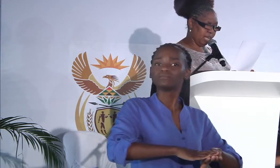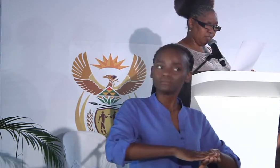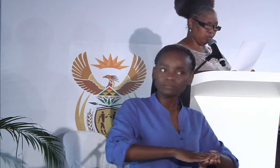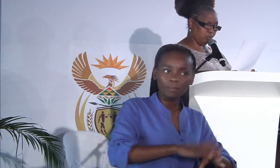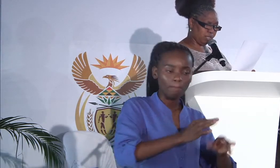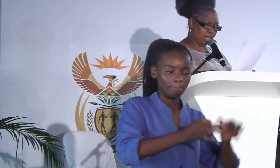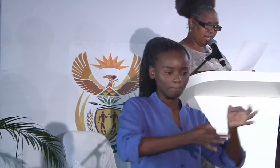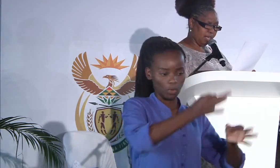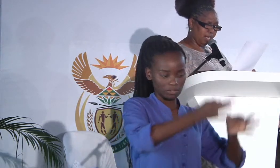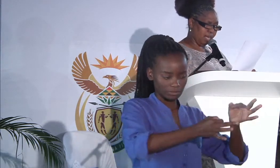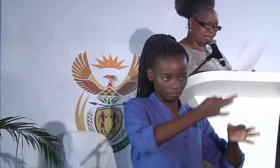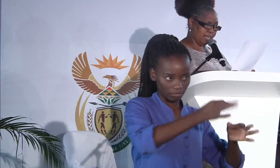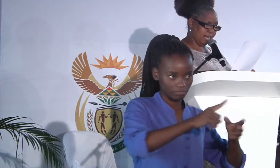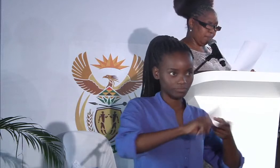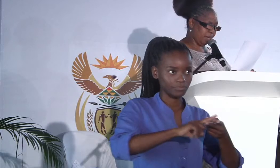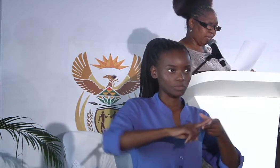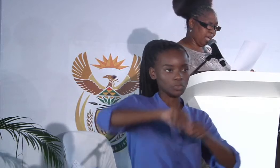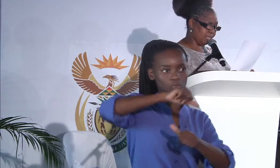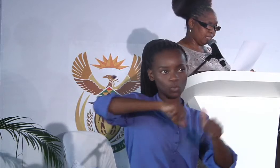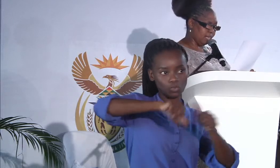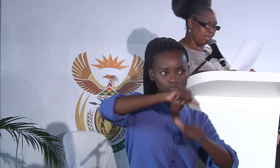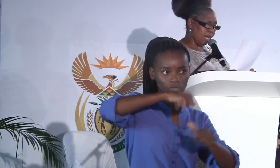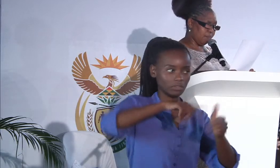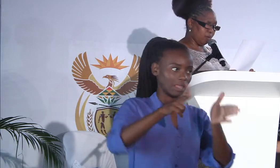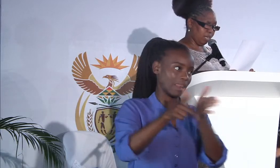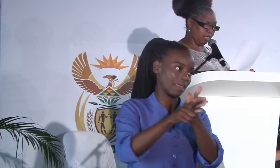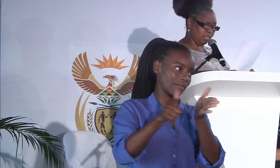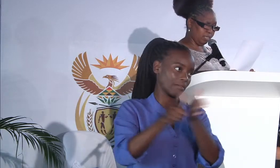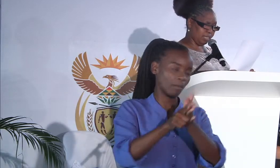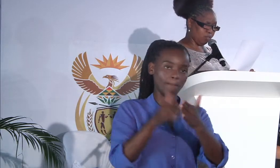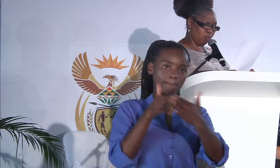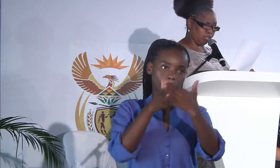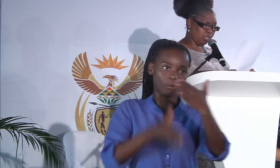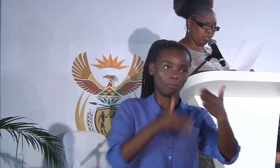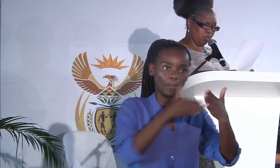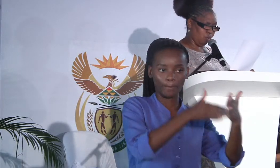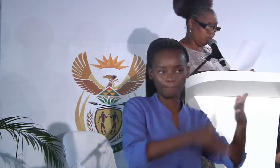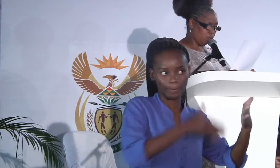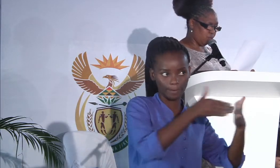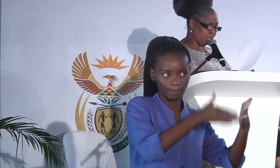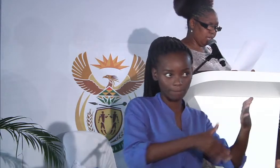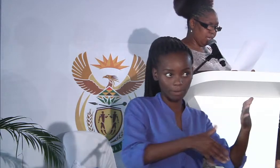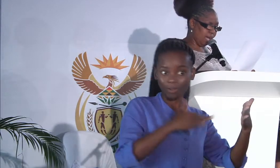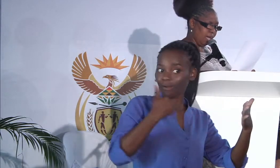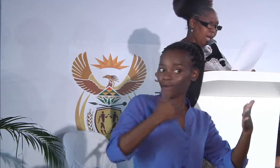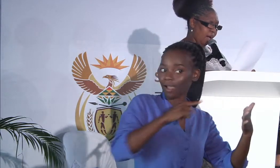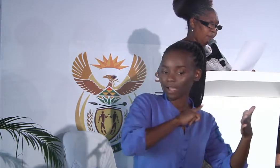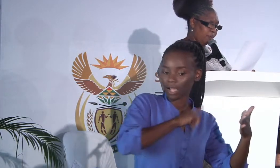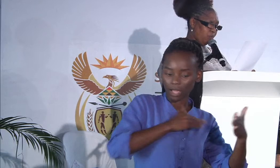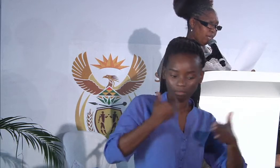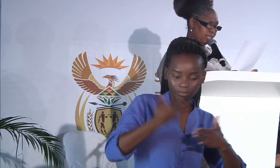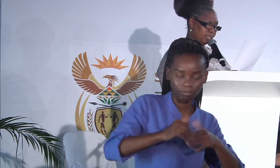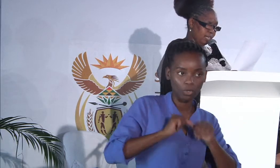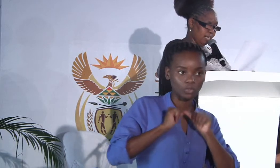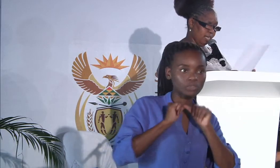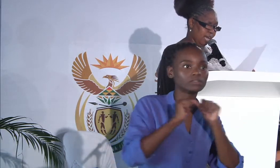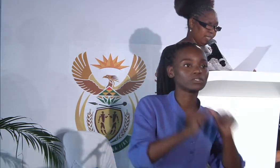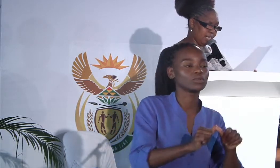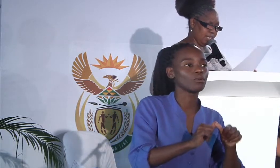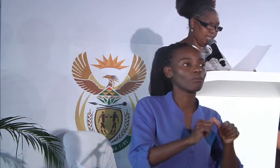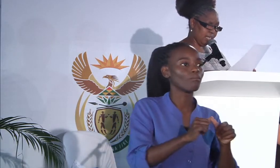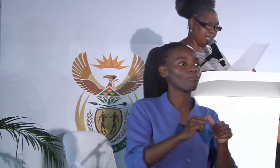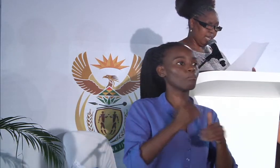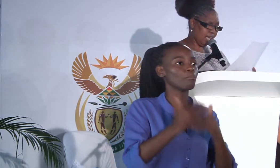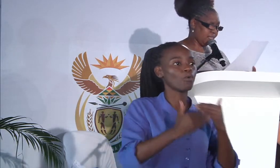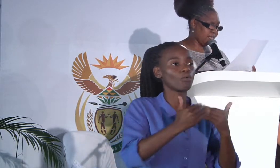political, social, and legal barriers and blockages that continue to hinder our progress in